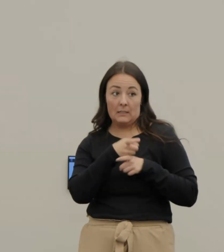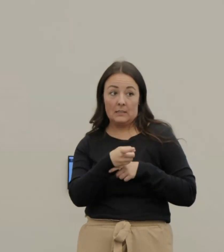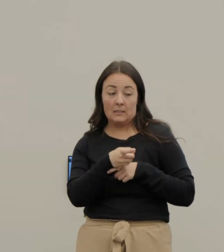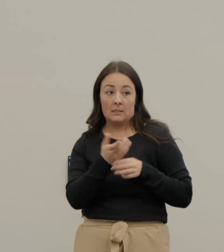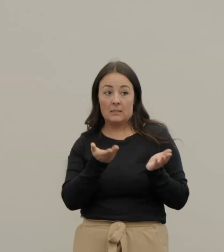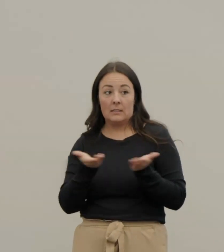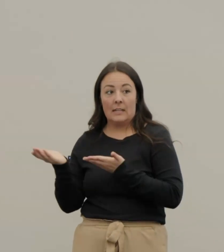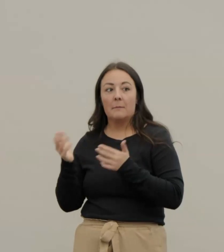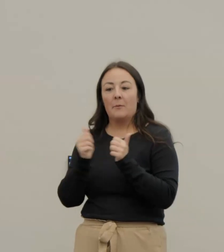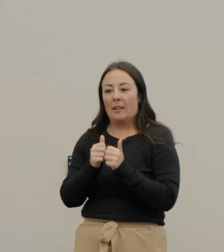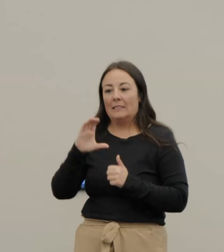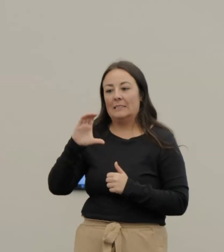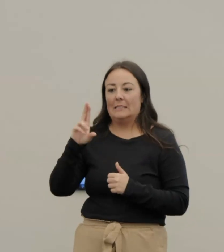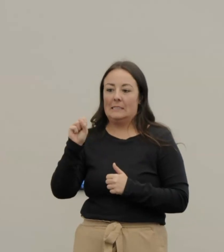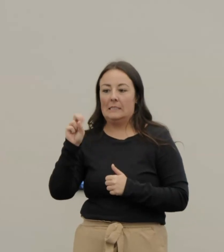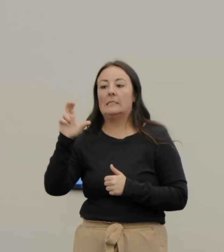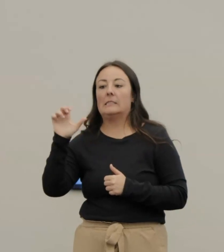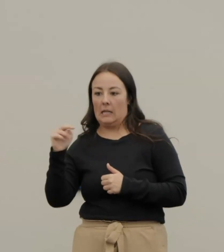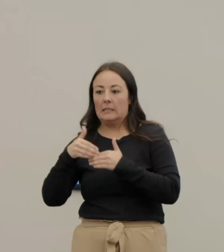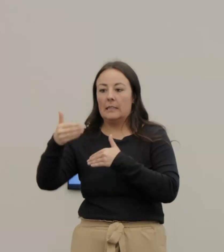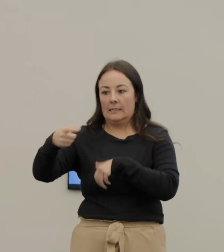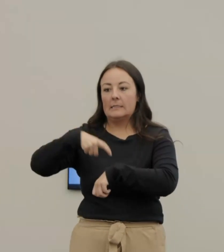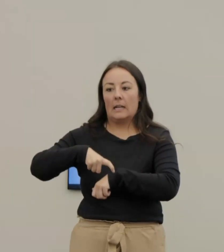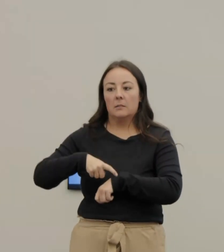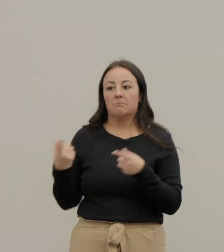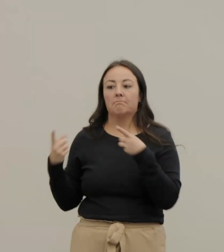to CSUN with you next week. Okay. I'm kidding.